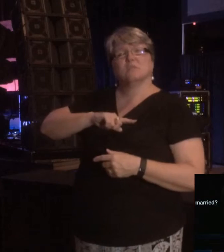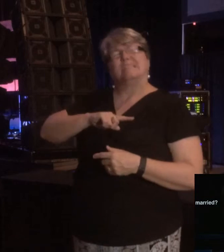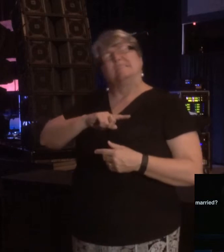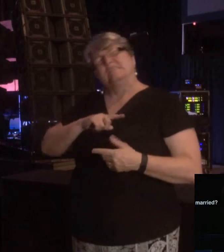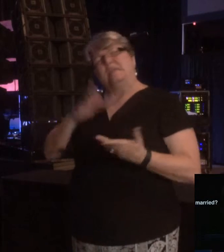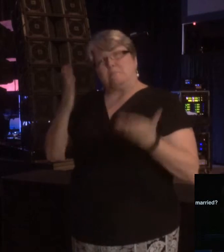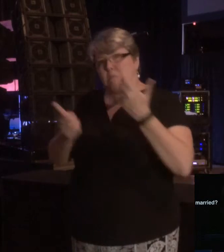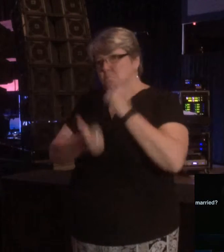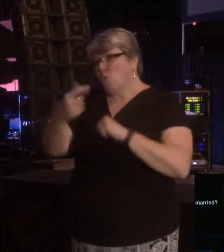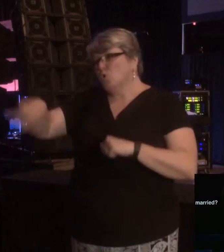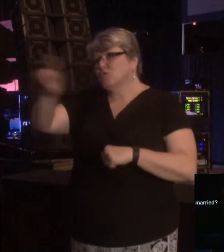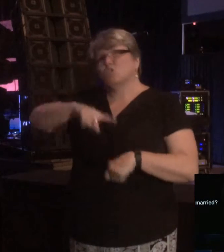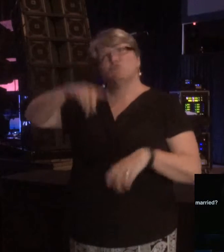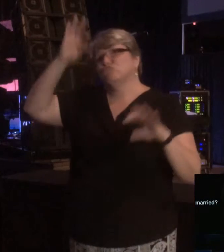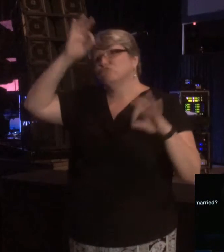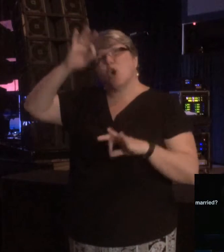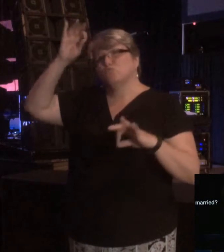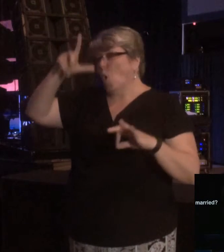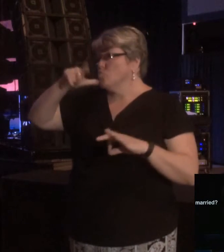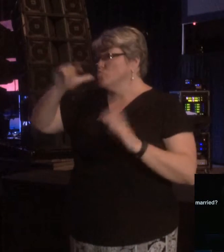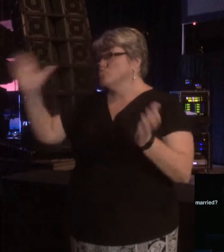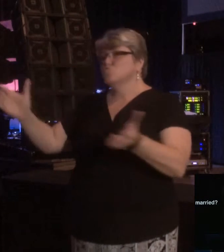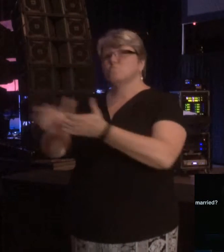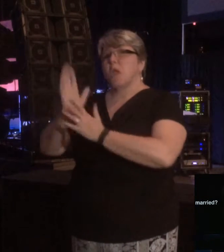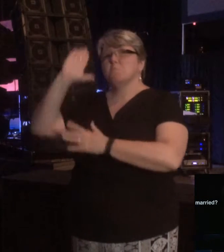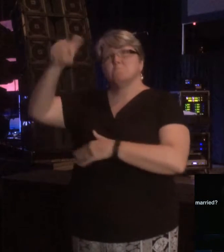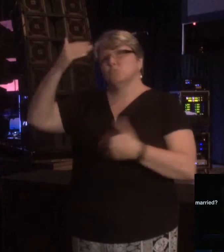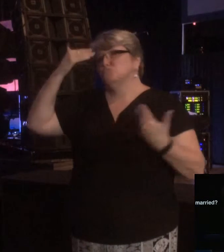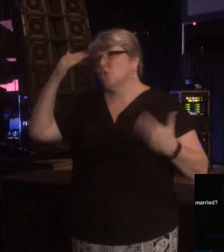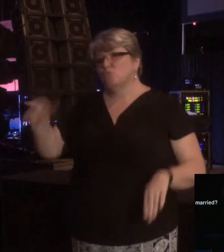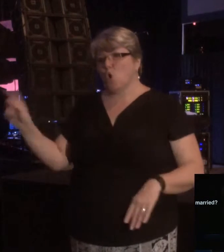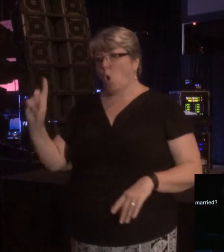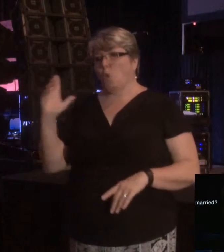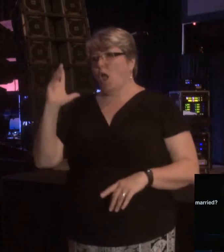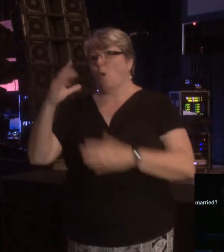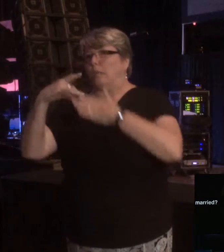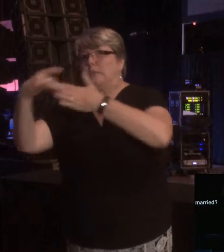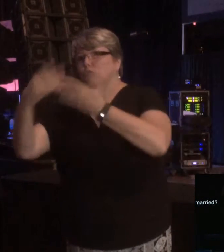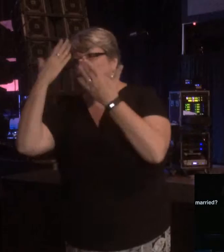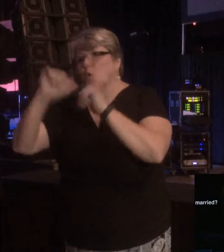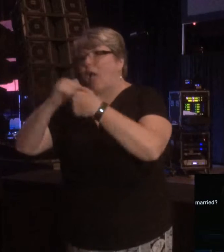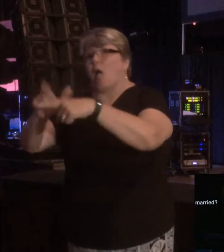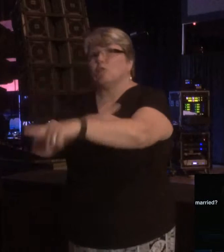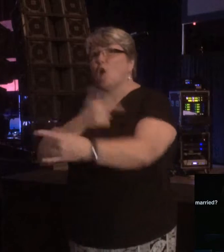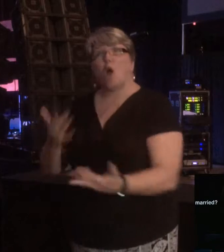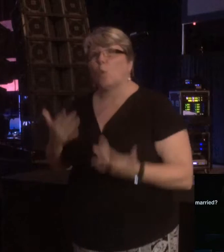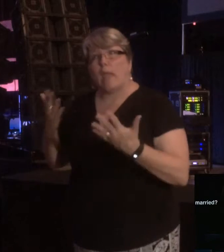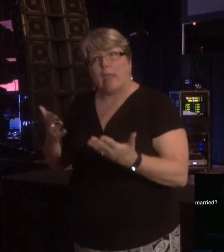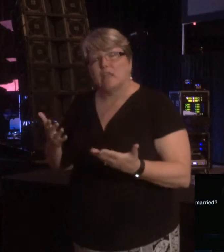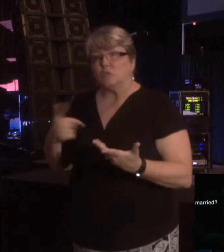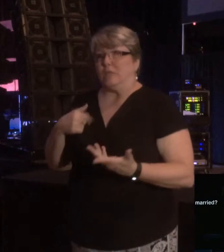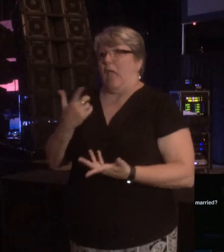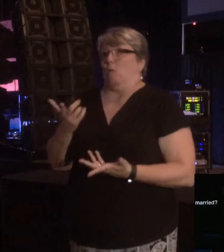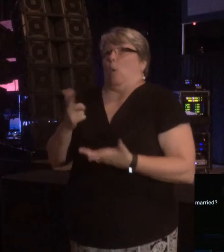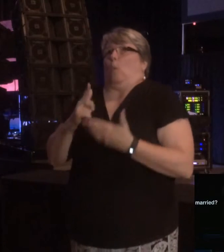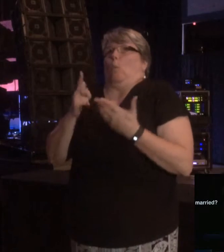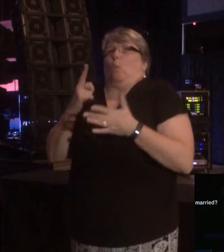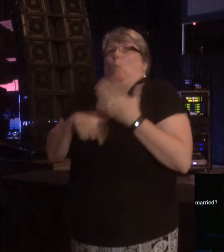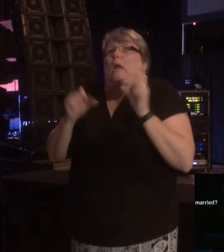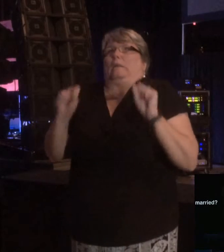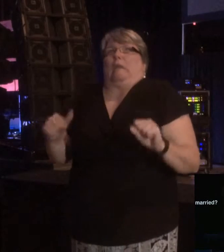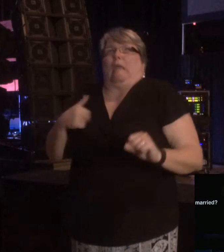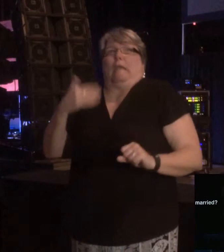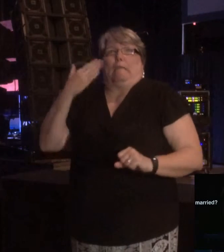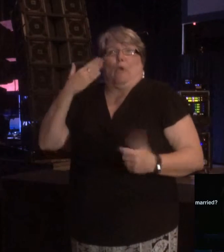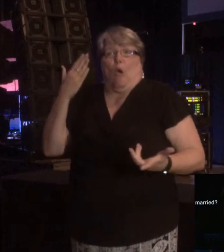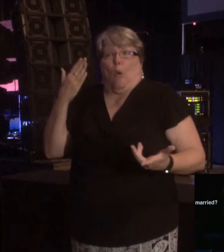know this. And so we would have to sabotage those moments of, hey, someone's waiting up for you at home and they're going to know and we're going to show